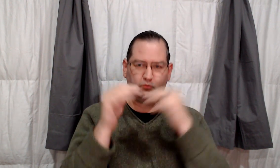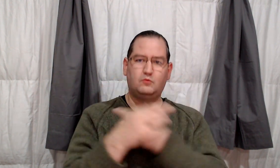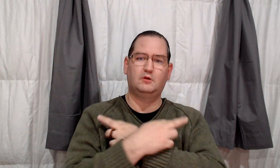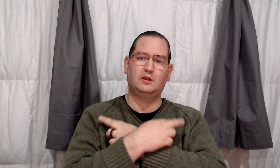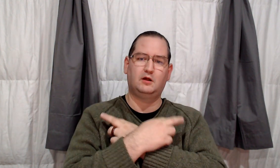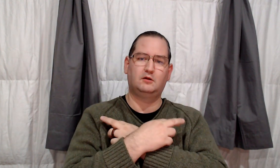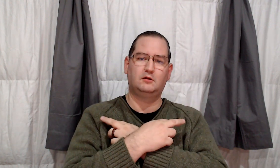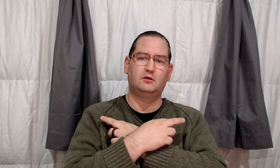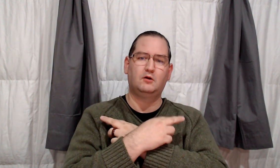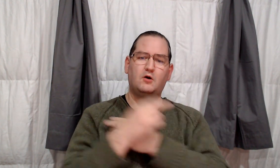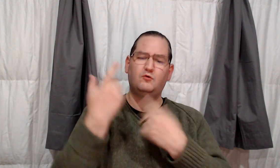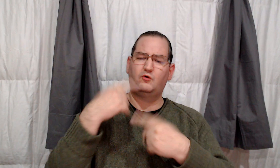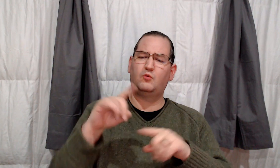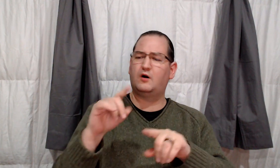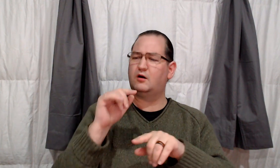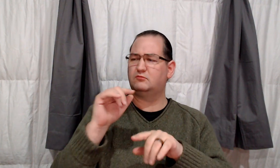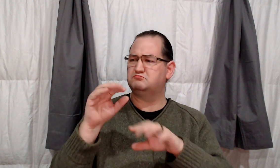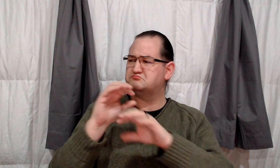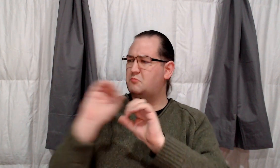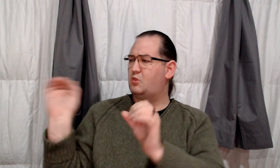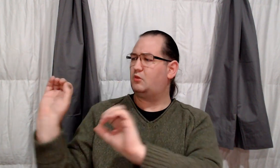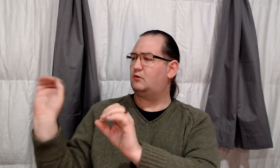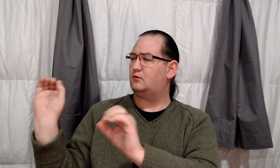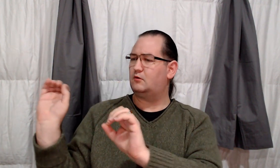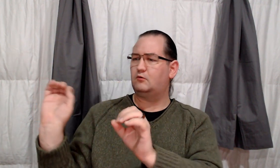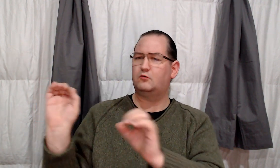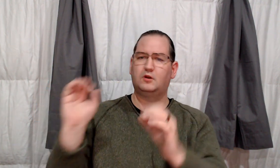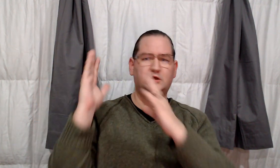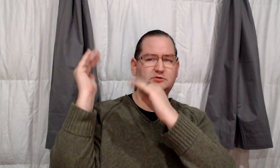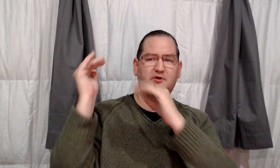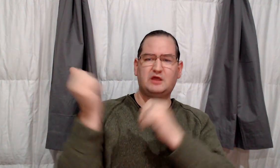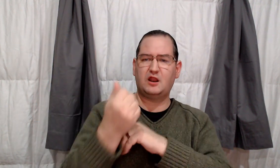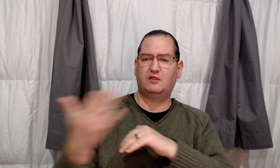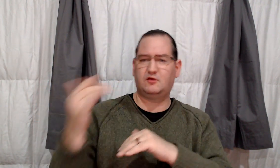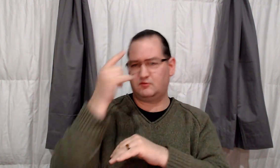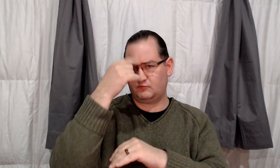expects anything. There is nothing for you to do but to relax.